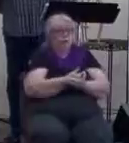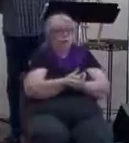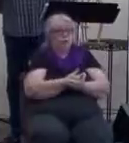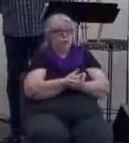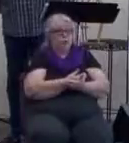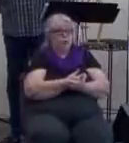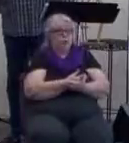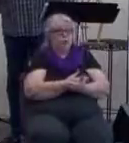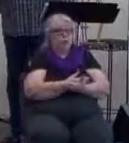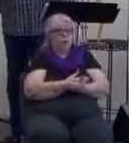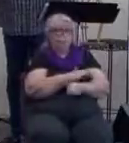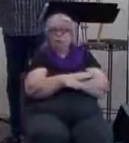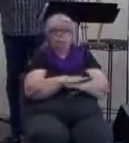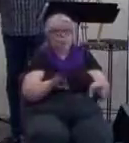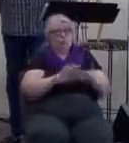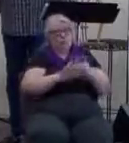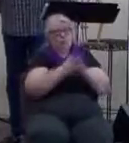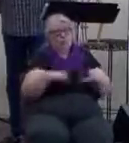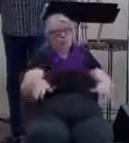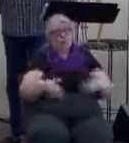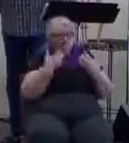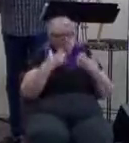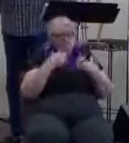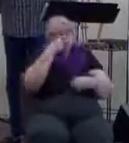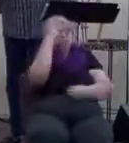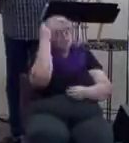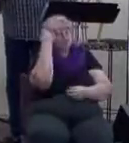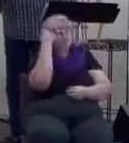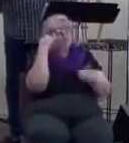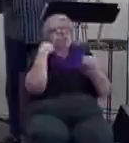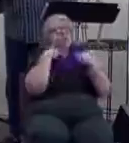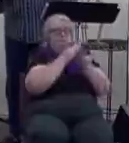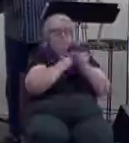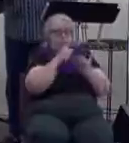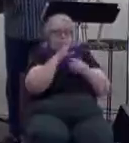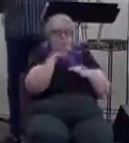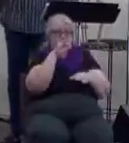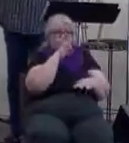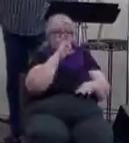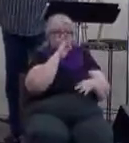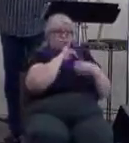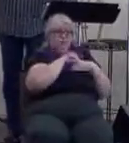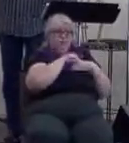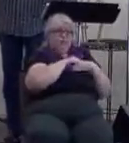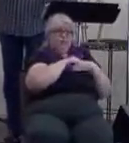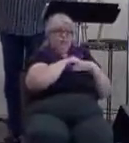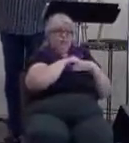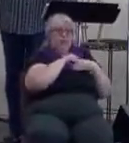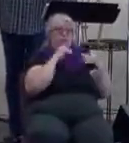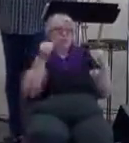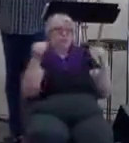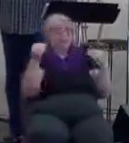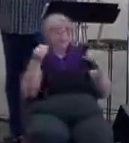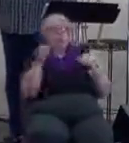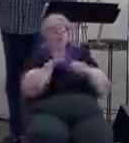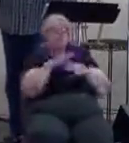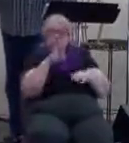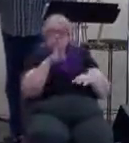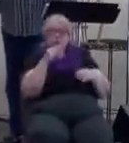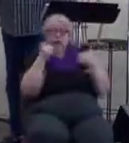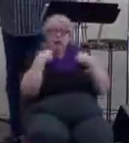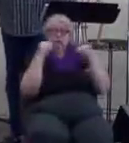have the power of Jesus Christ and the Holy Spirit within you. And greater is he that is in me than he that is in the world.